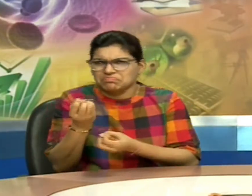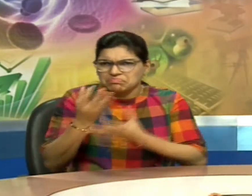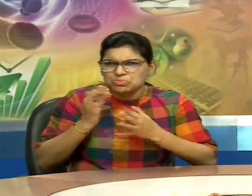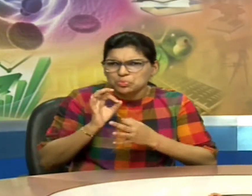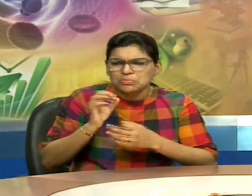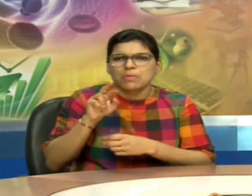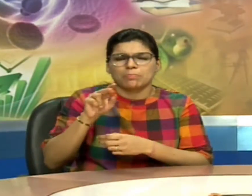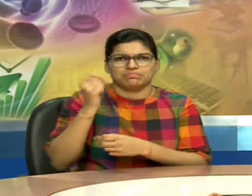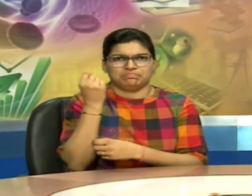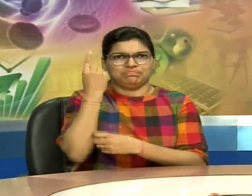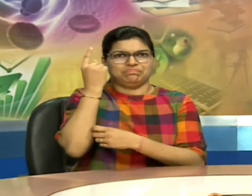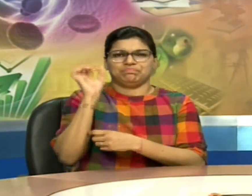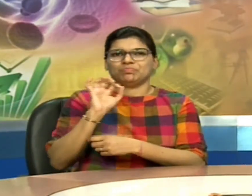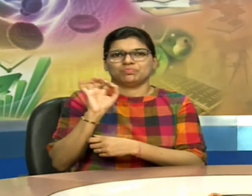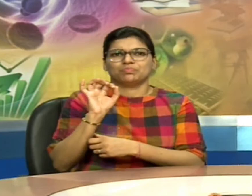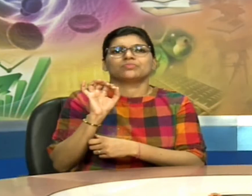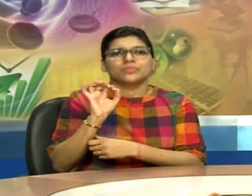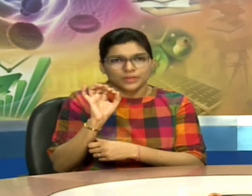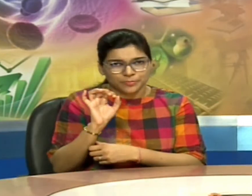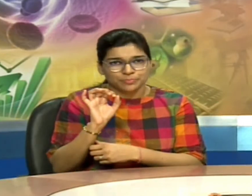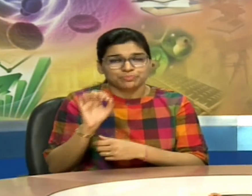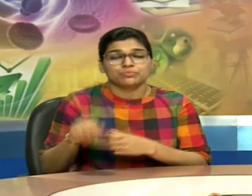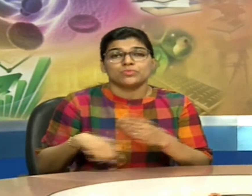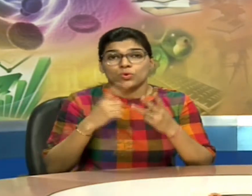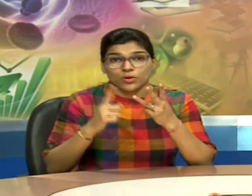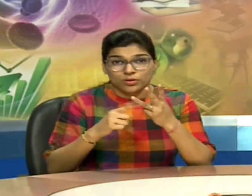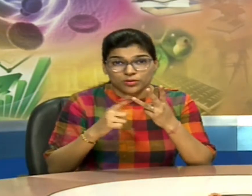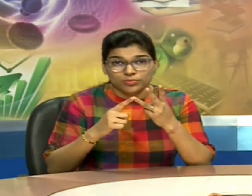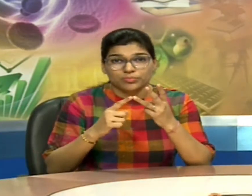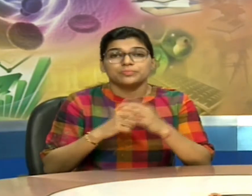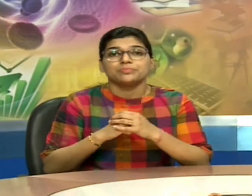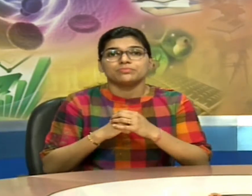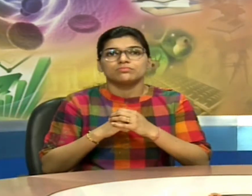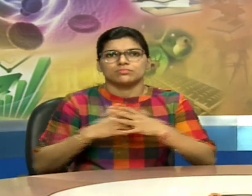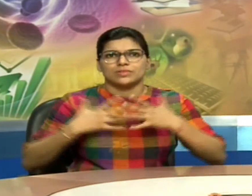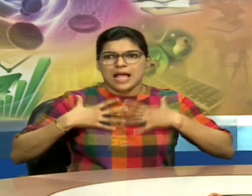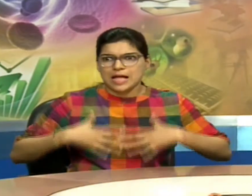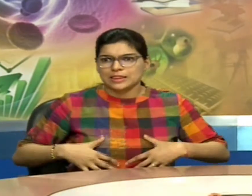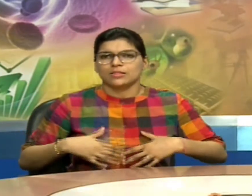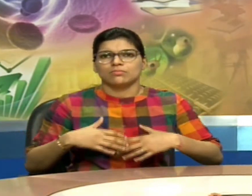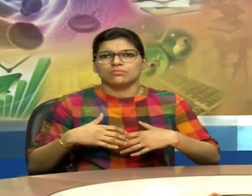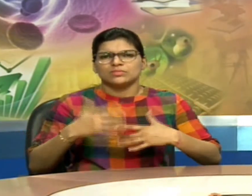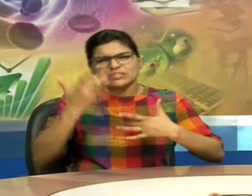Just like it is kept secret or someone has not understood.